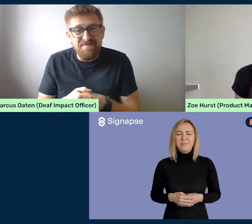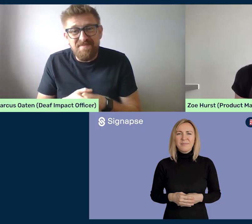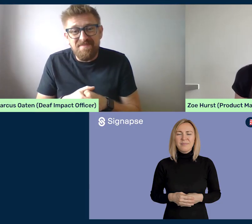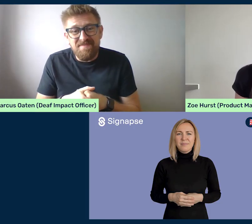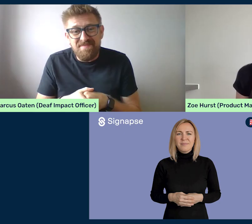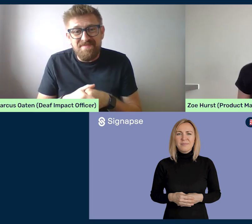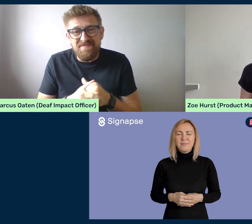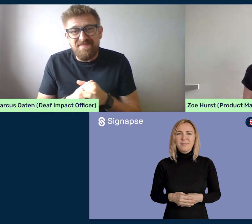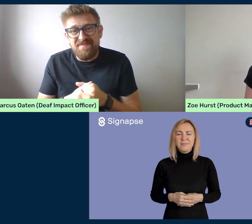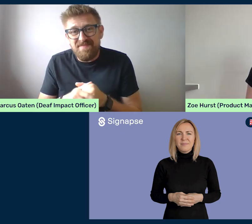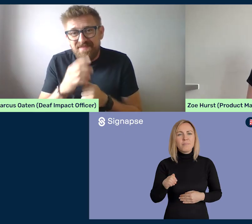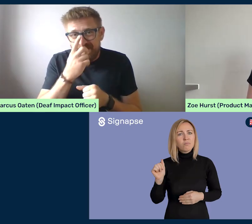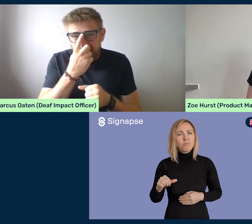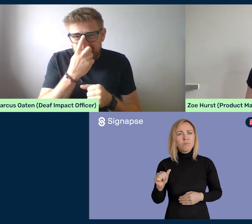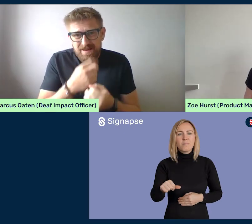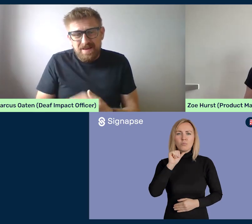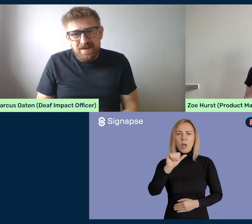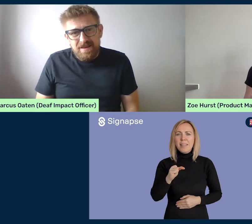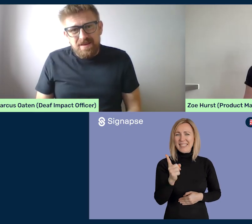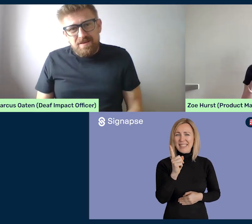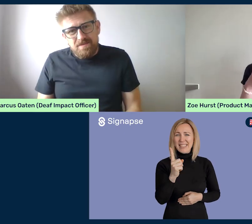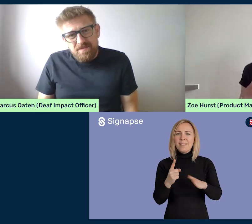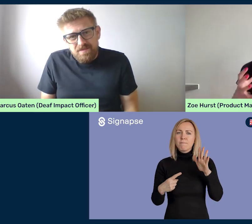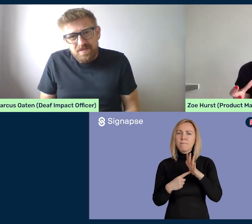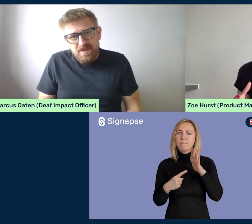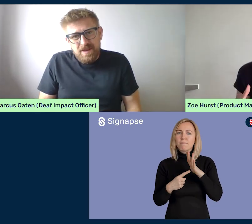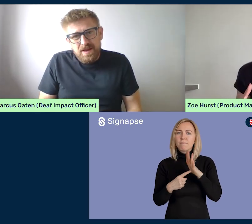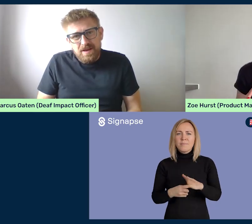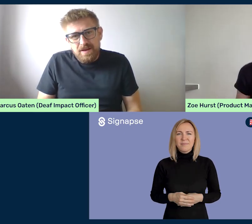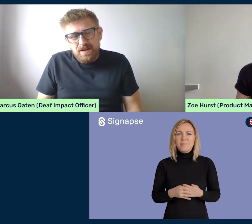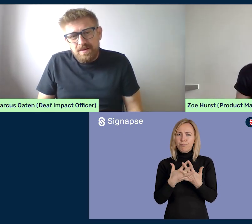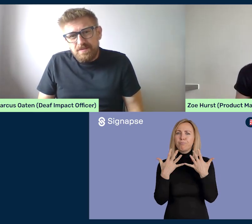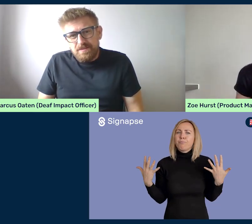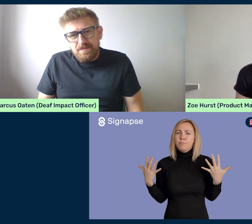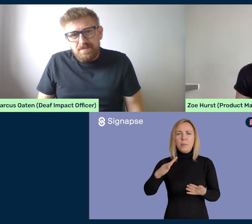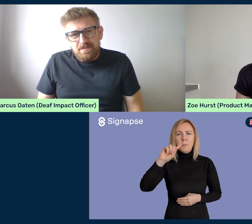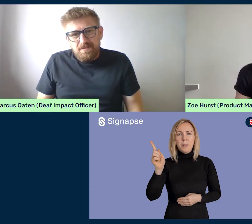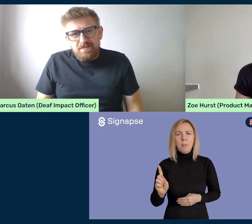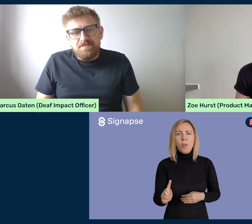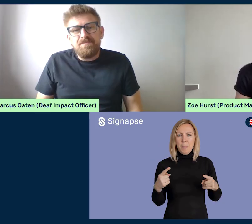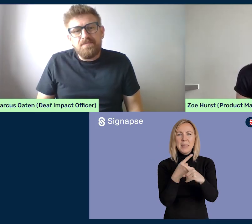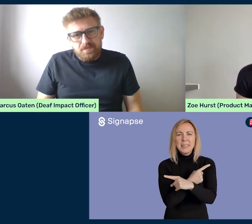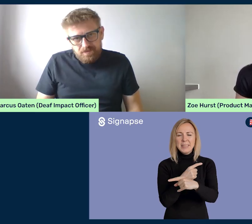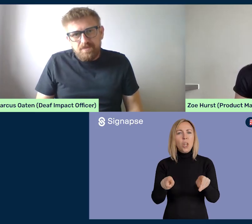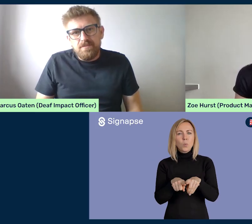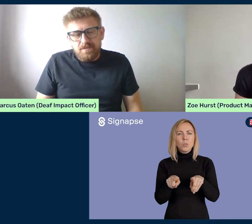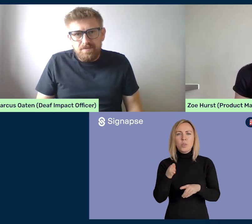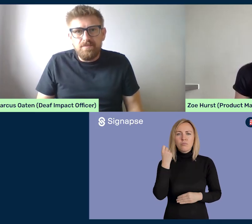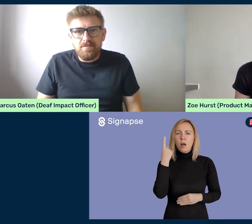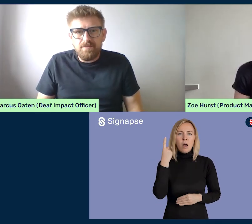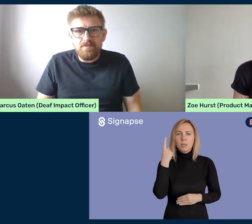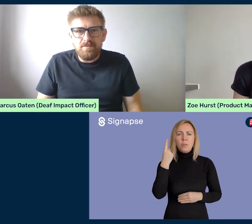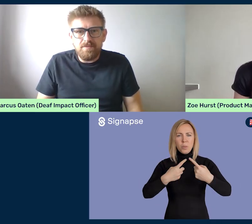improvement. Yeah, and I think that that's such a key part of it, isn't it? Like, I think that's the part that a lot of people